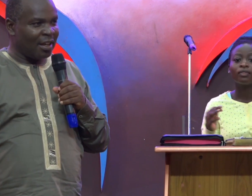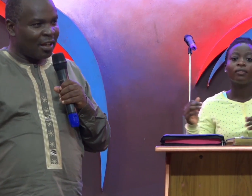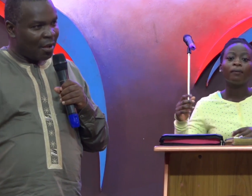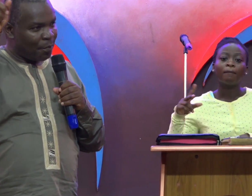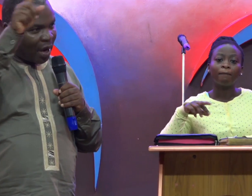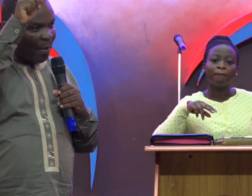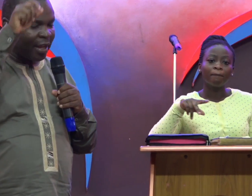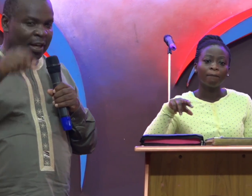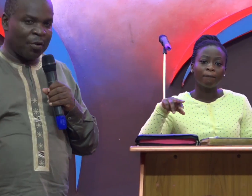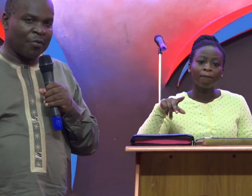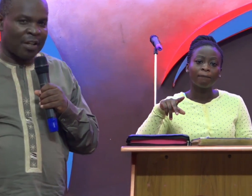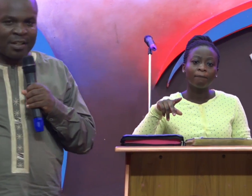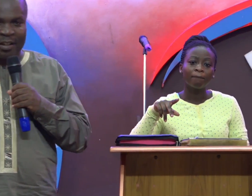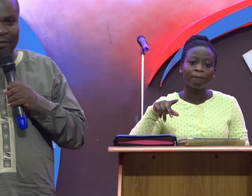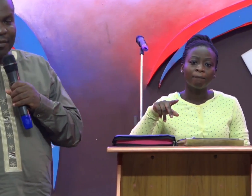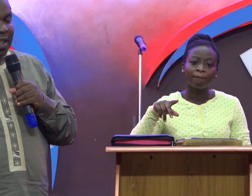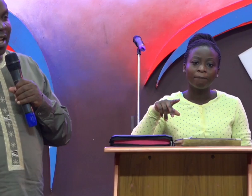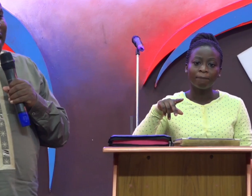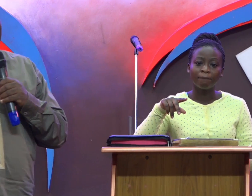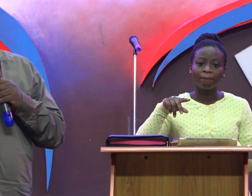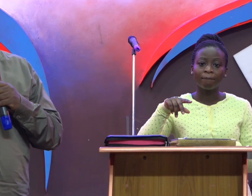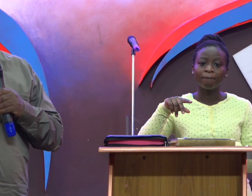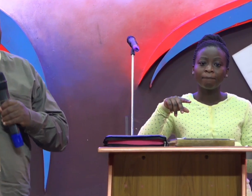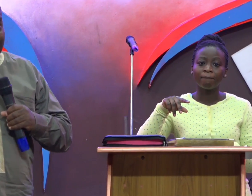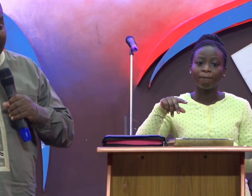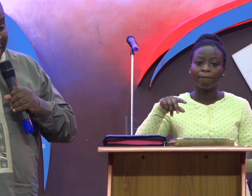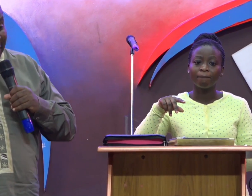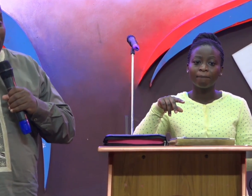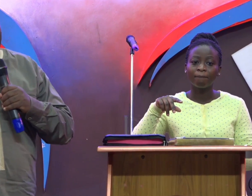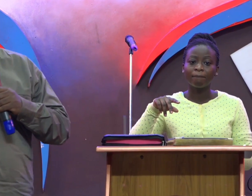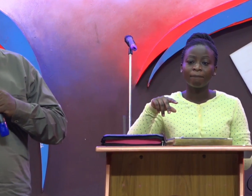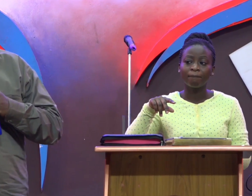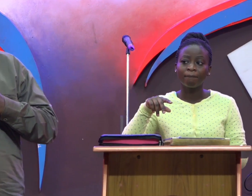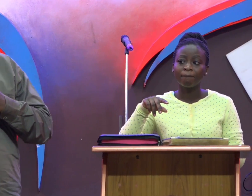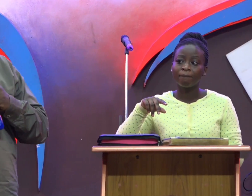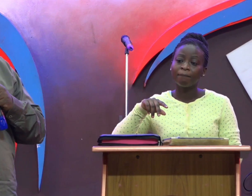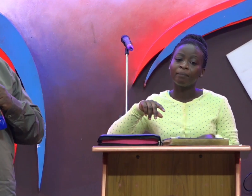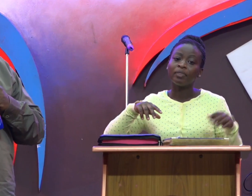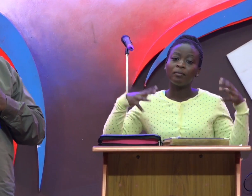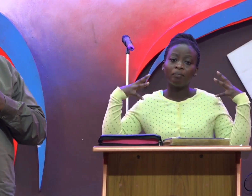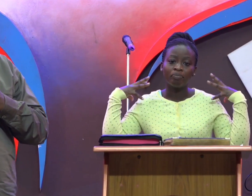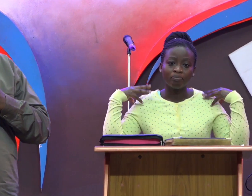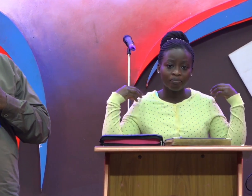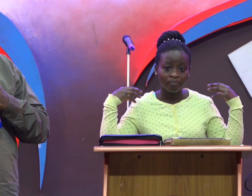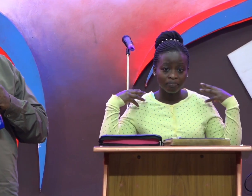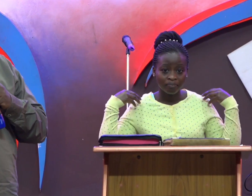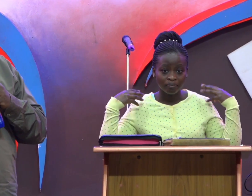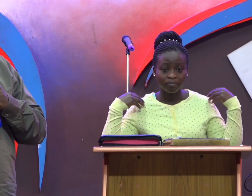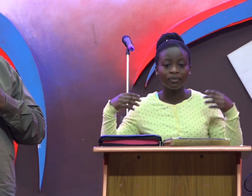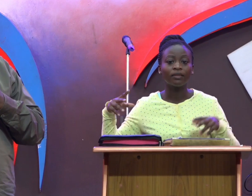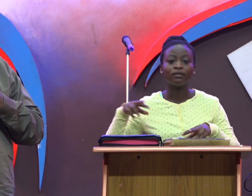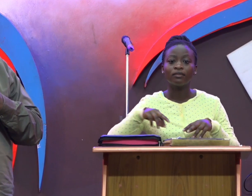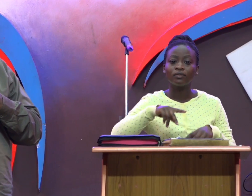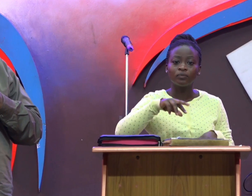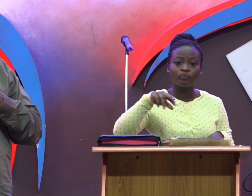he said? Paka Makerere University. After Makerere University. Nga exercise ya jikola atena dayo. He would walk to and from. Yabera